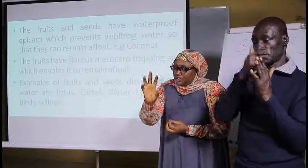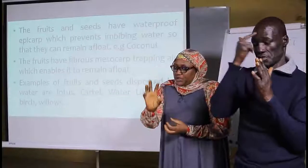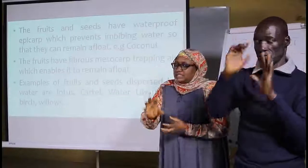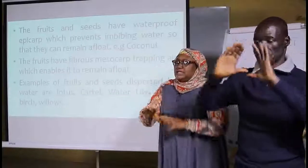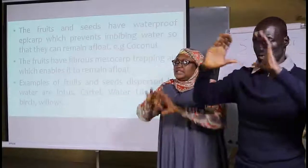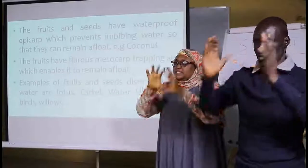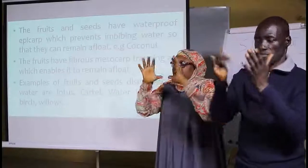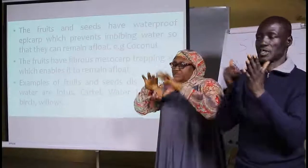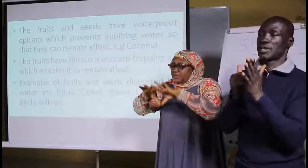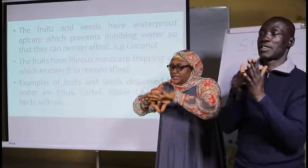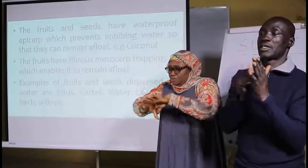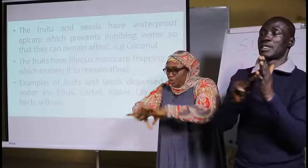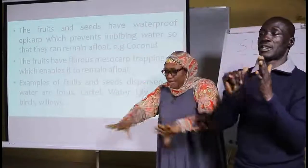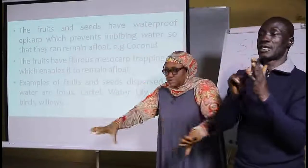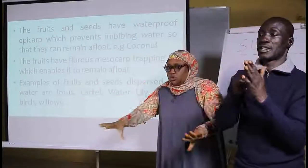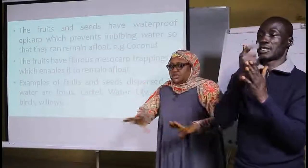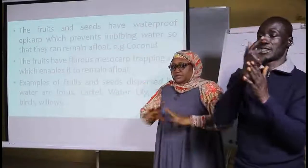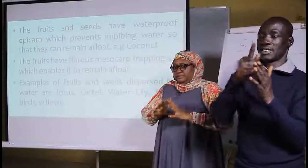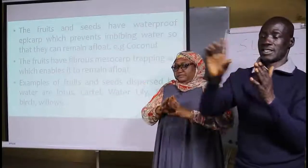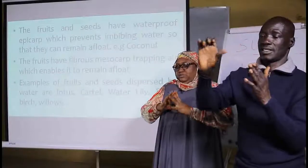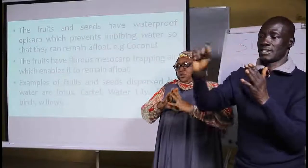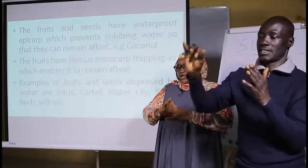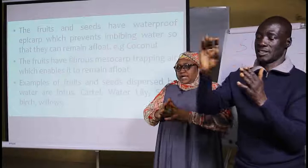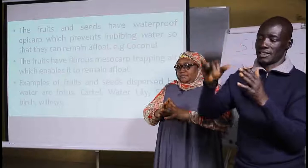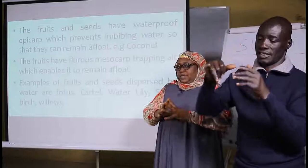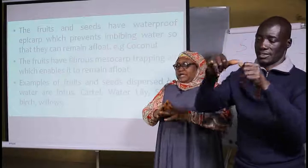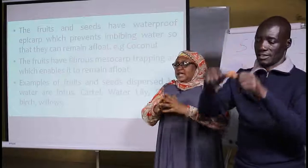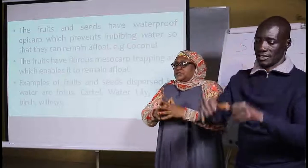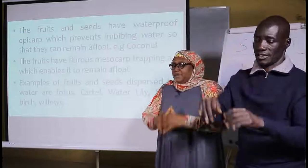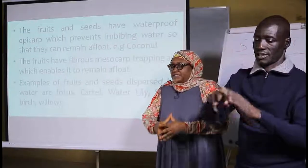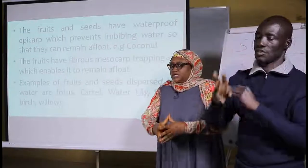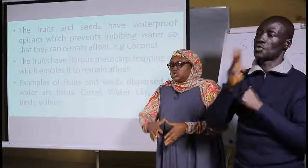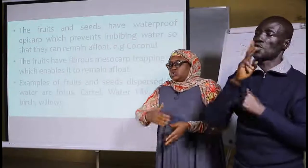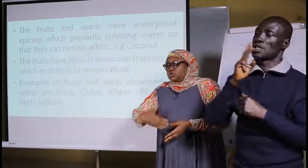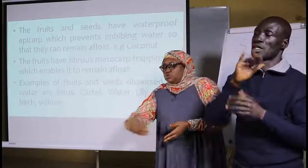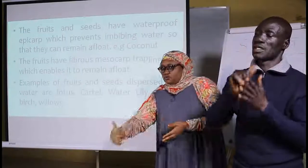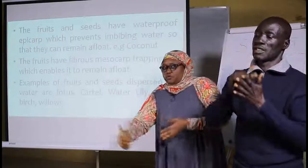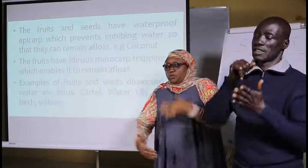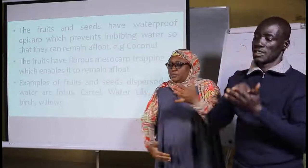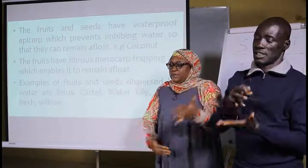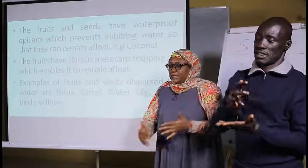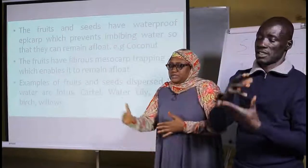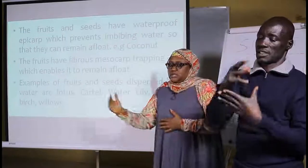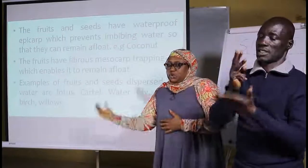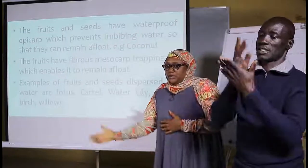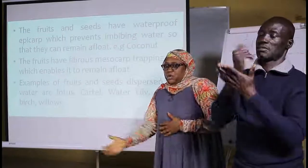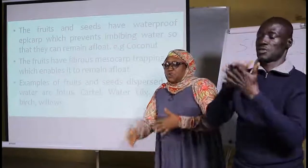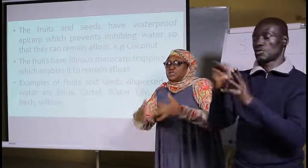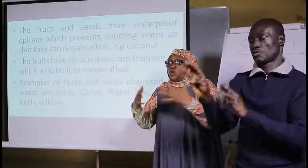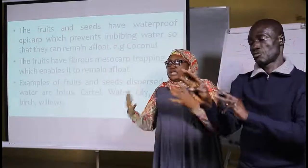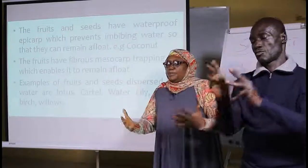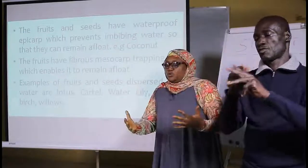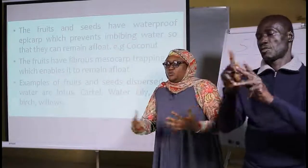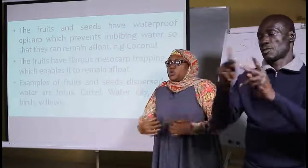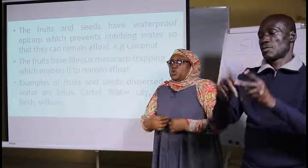not penetrate, the seeds remain buoyant on the water, and that makes it to be moved from one place to another. When we